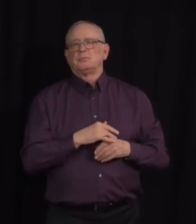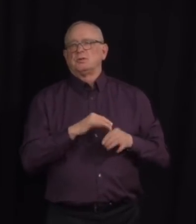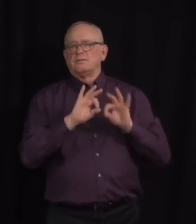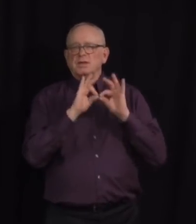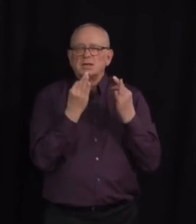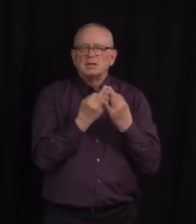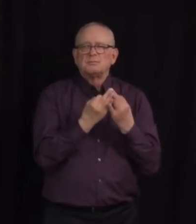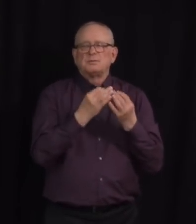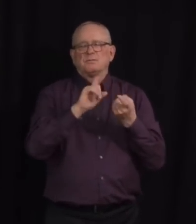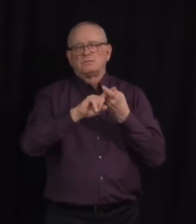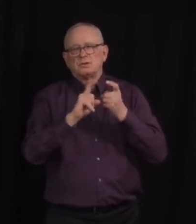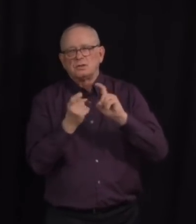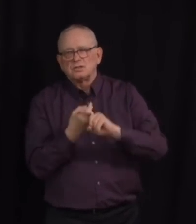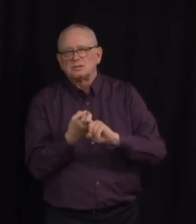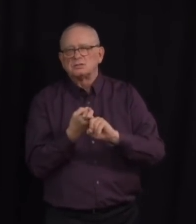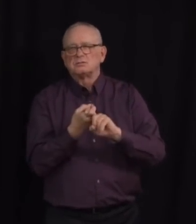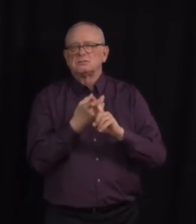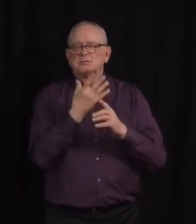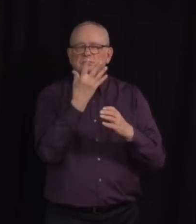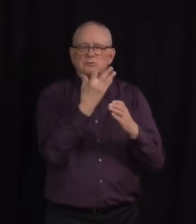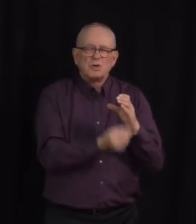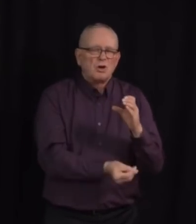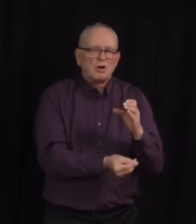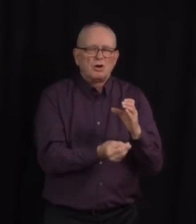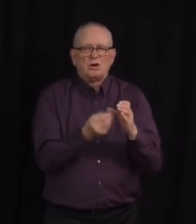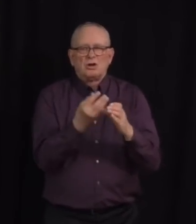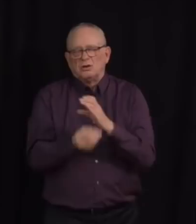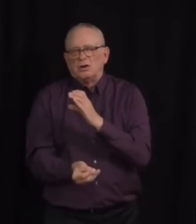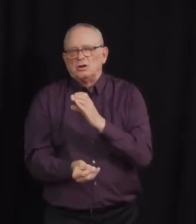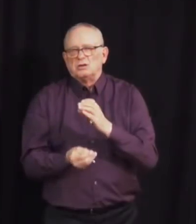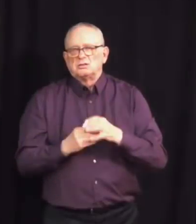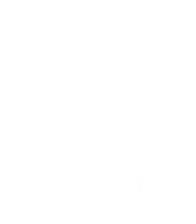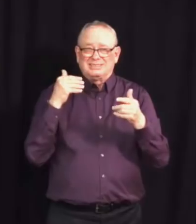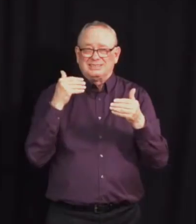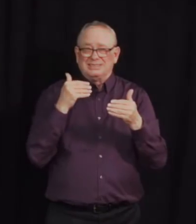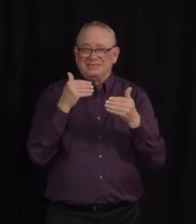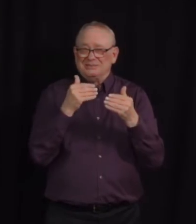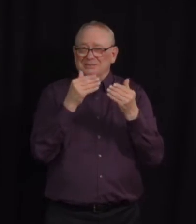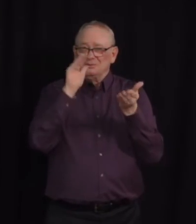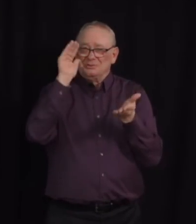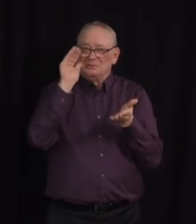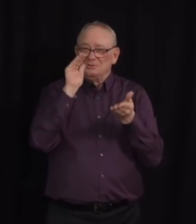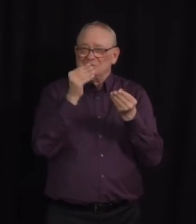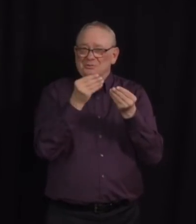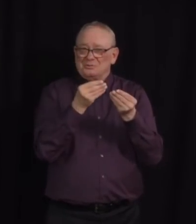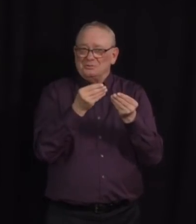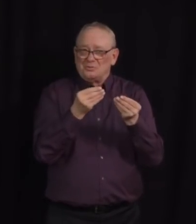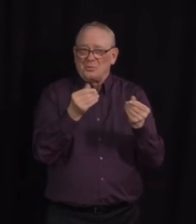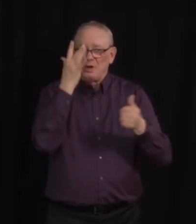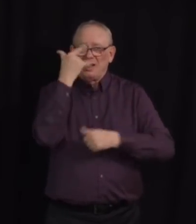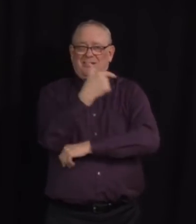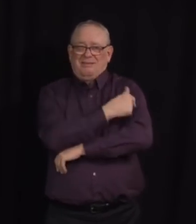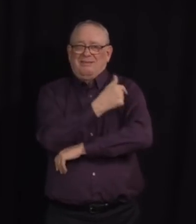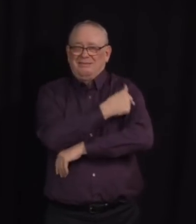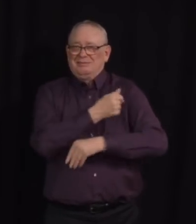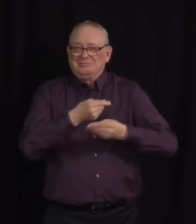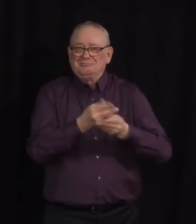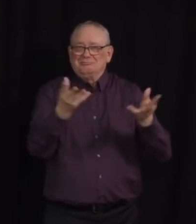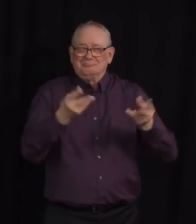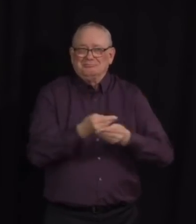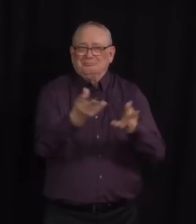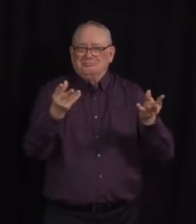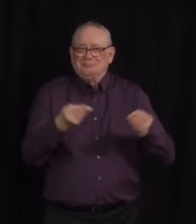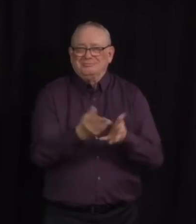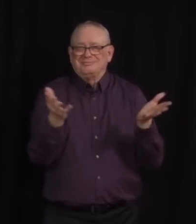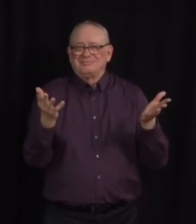friends of these individuals and to anyone who is grieving the loss of a loved one. We have now administered more than 512,000 doses